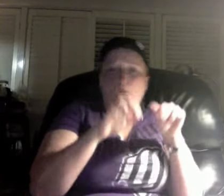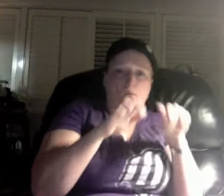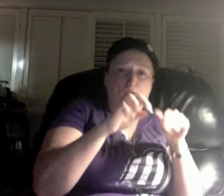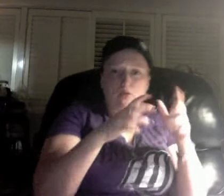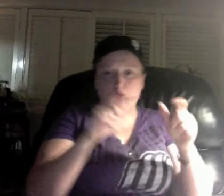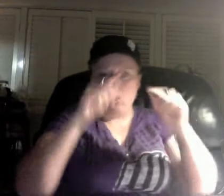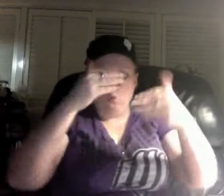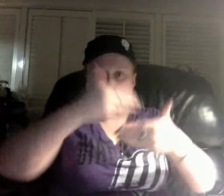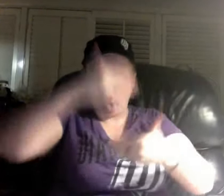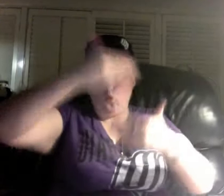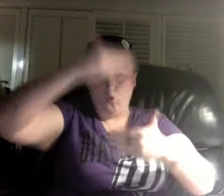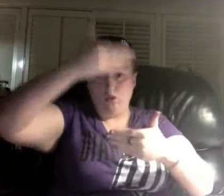prayer.